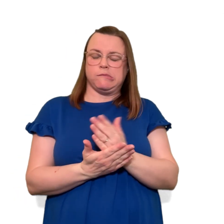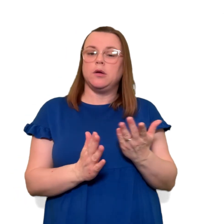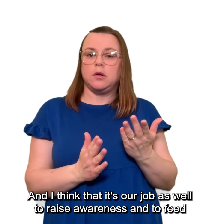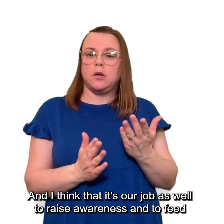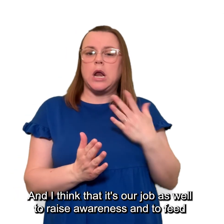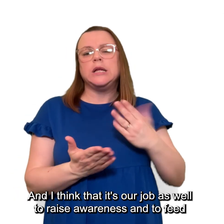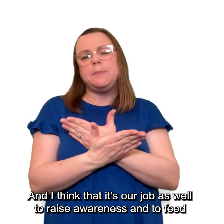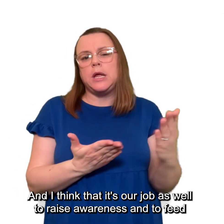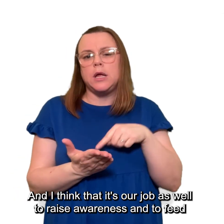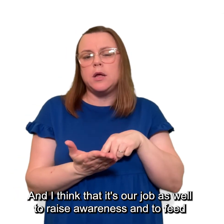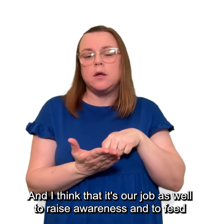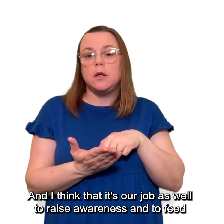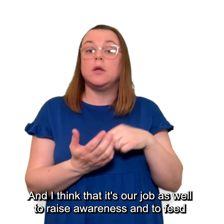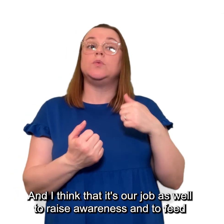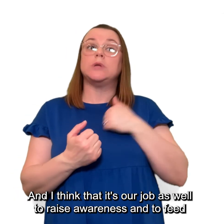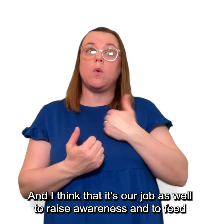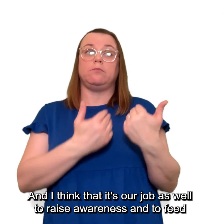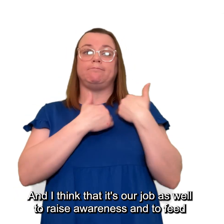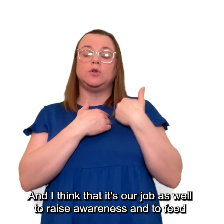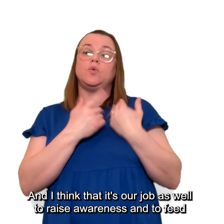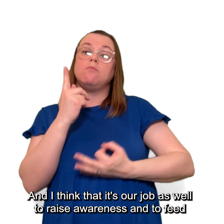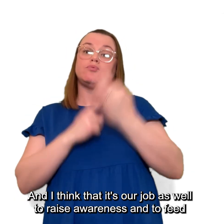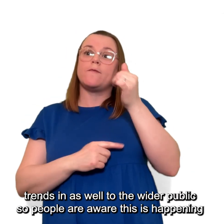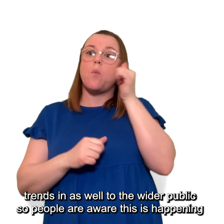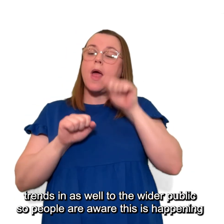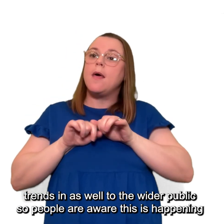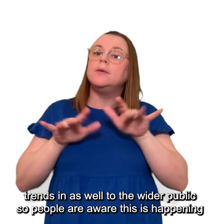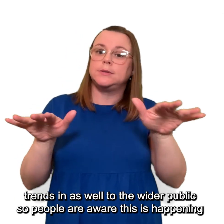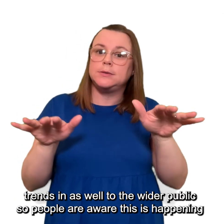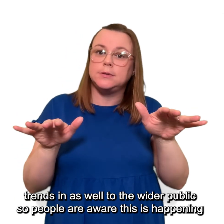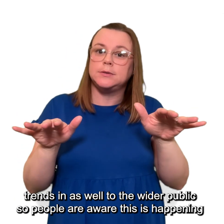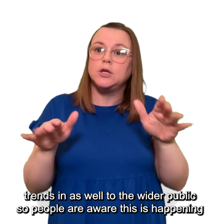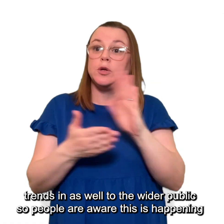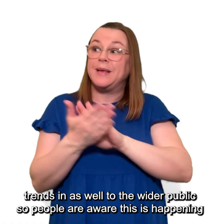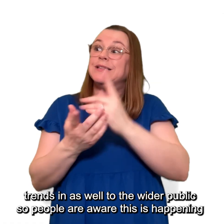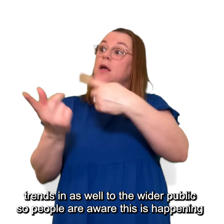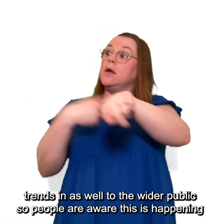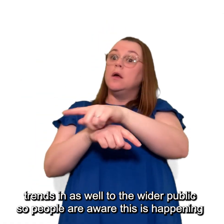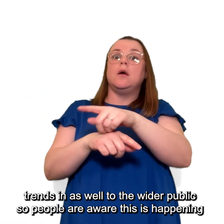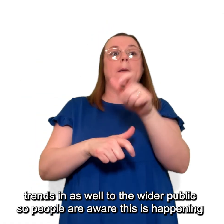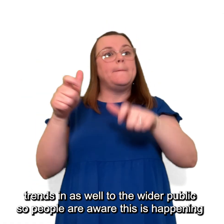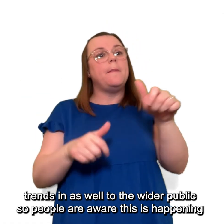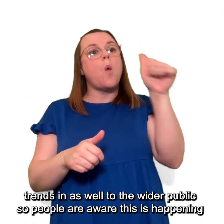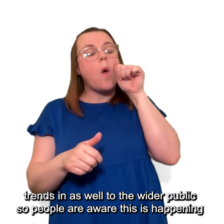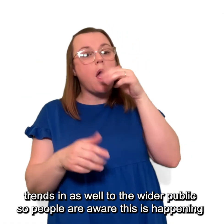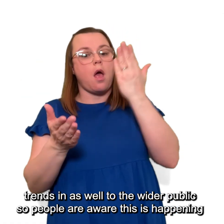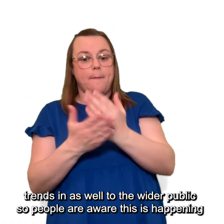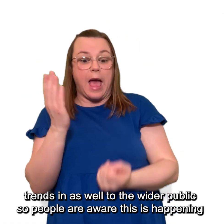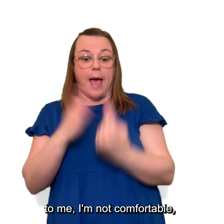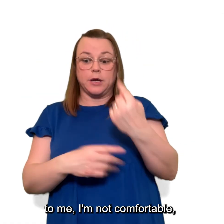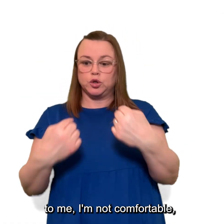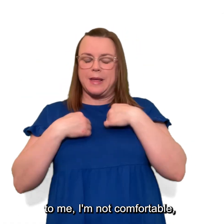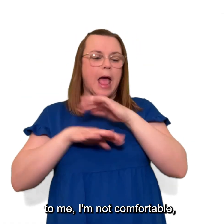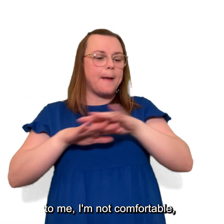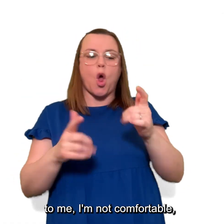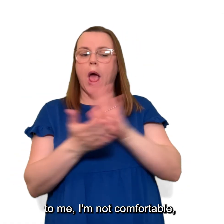consent. And I think that it's our job as well to raise awareness and to feed trends in as well to the wider public so people are aware this is happening